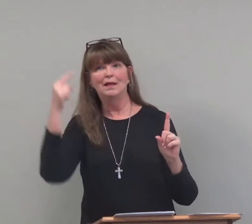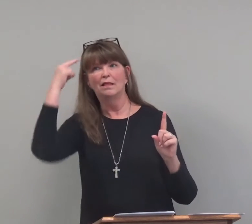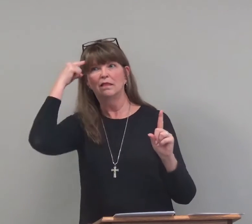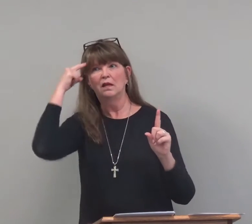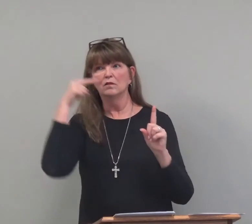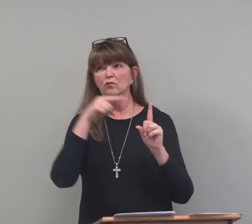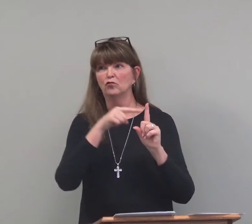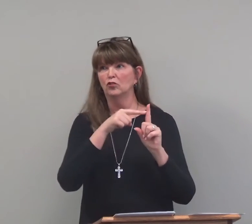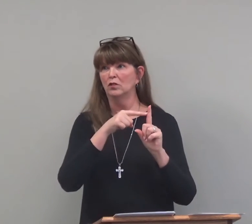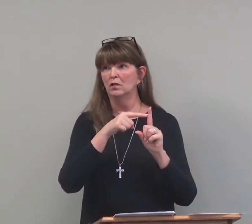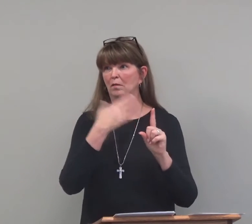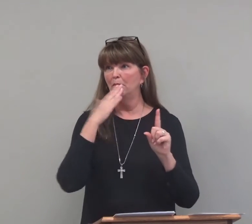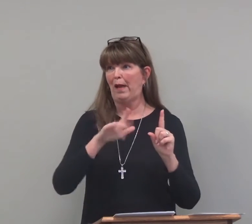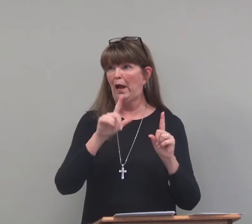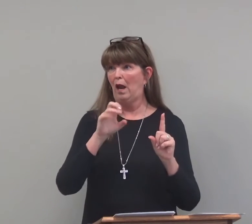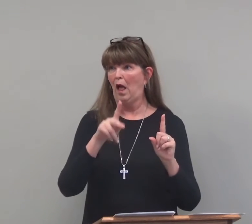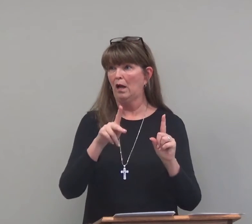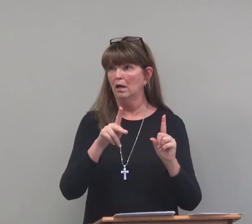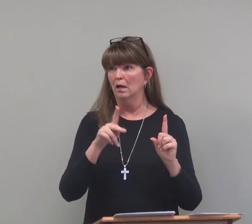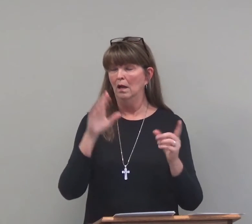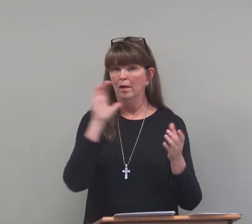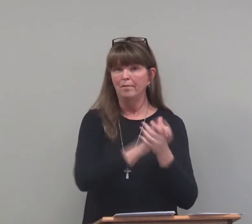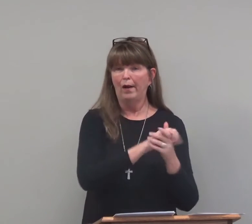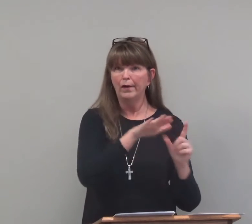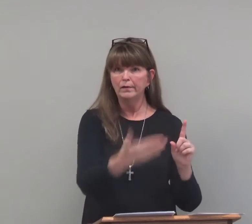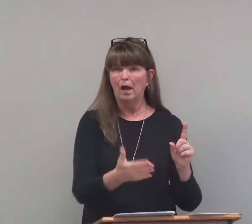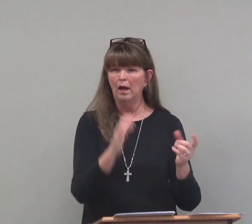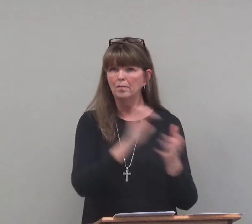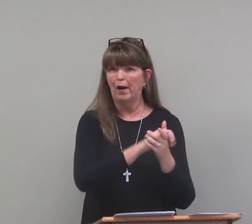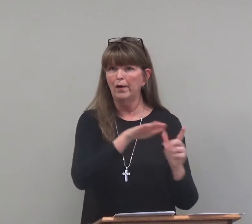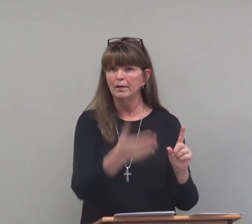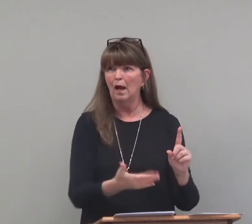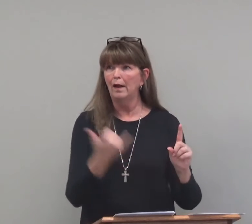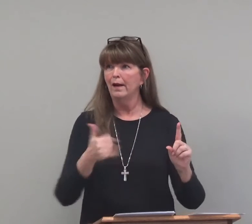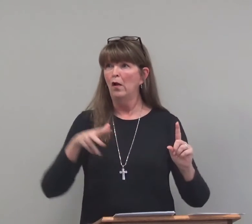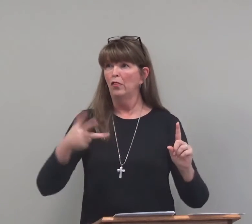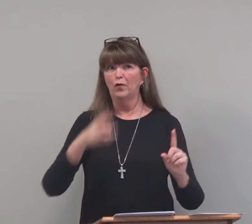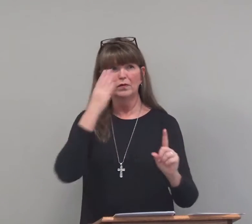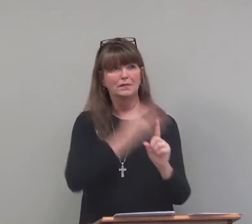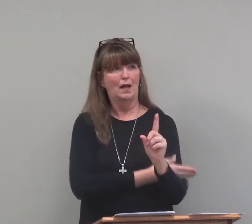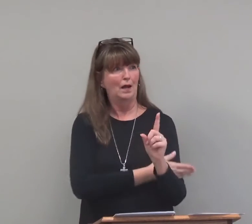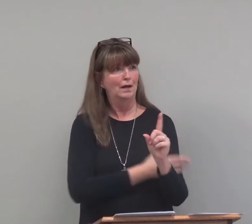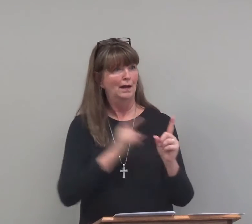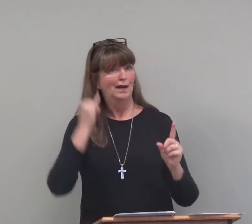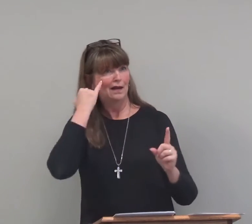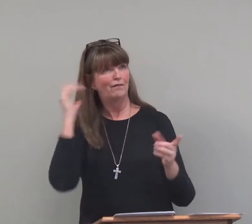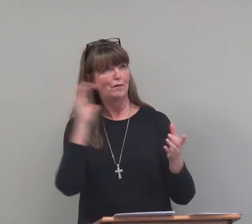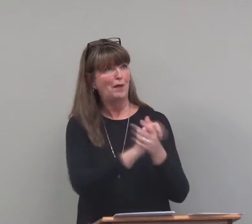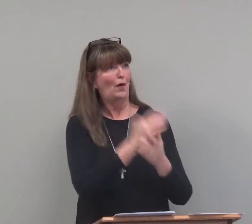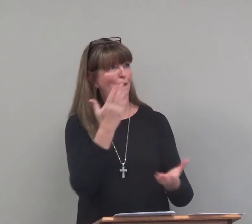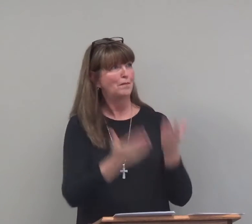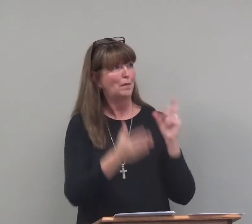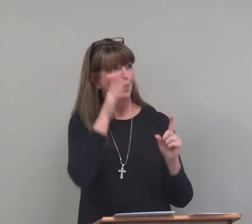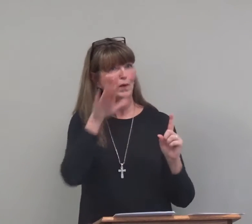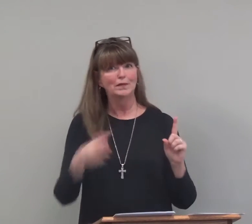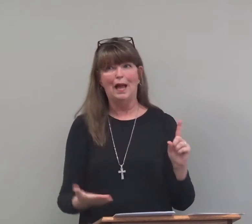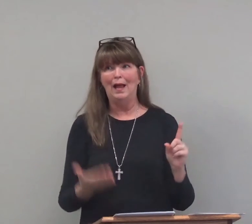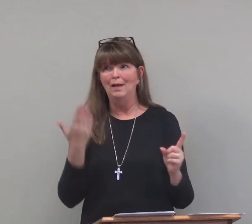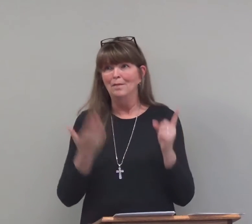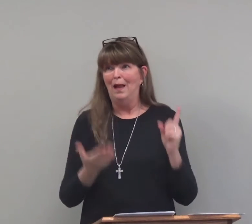not want his youngest son to marry Tamar because maybe Tamar was jinxed. I mean, he'd had 2 sons